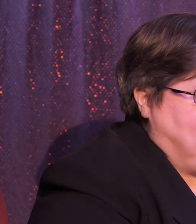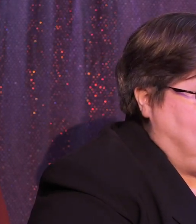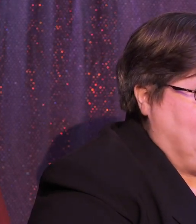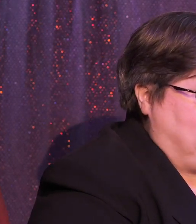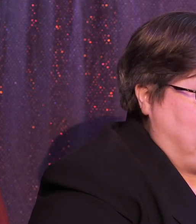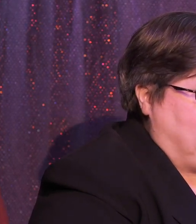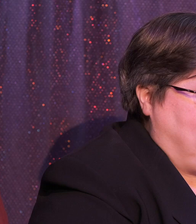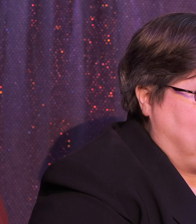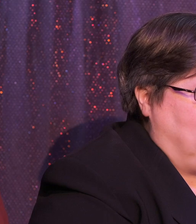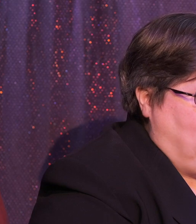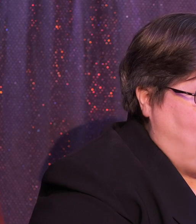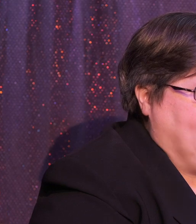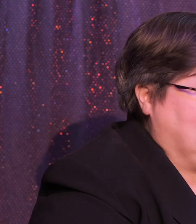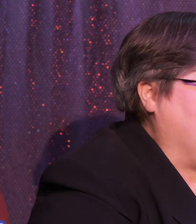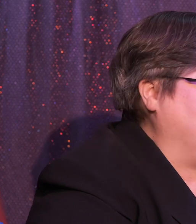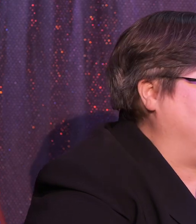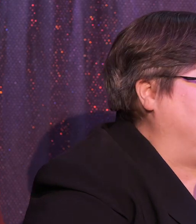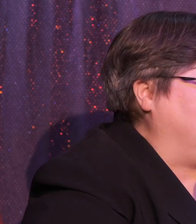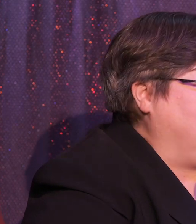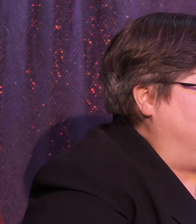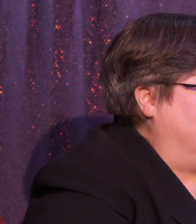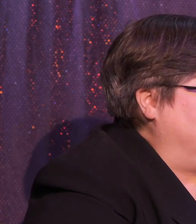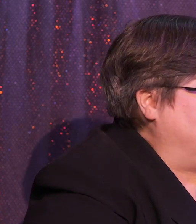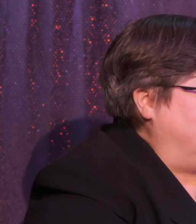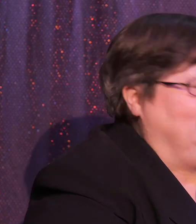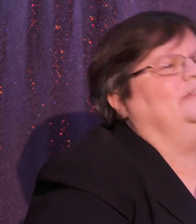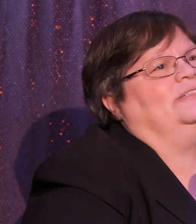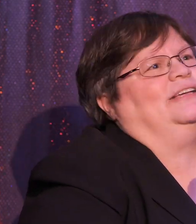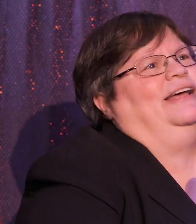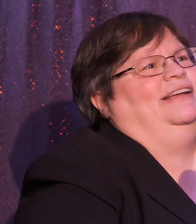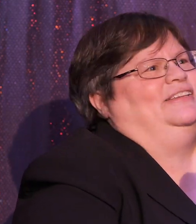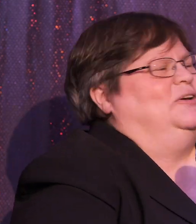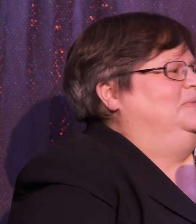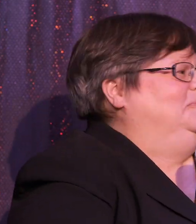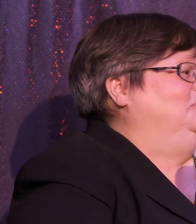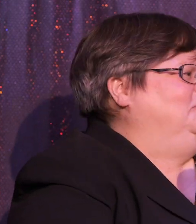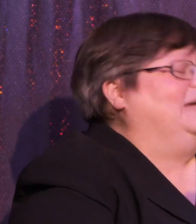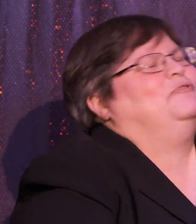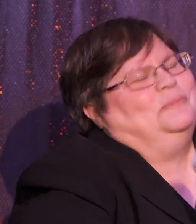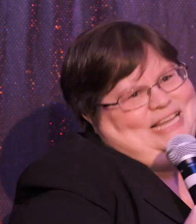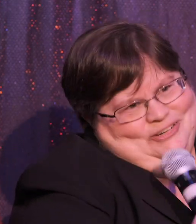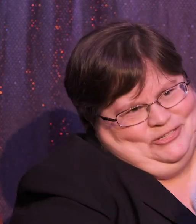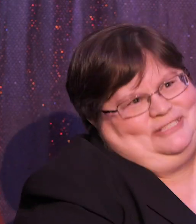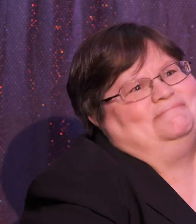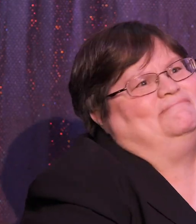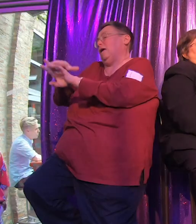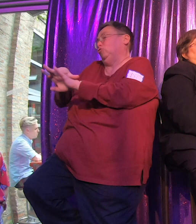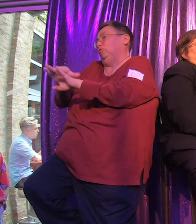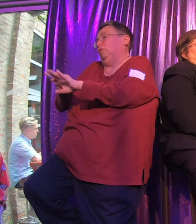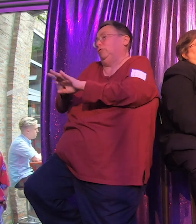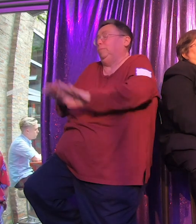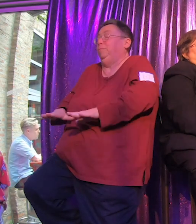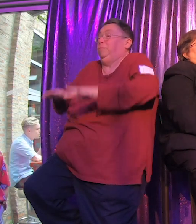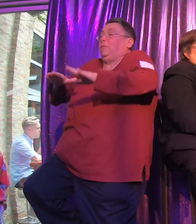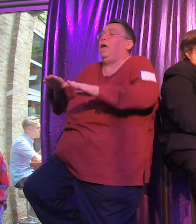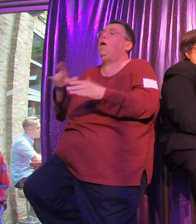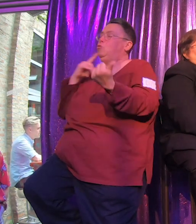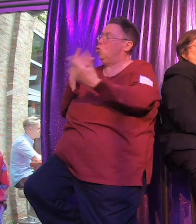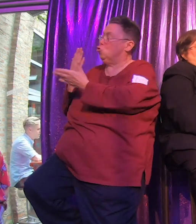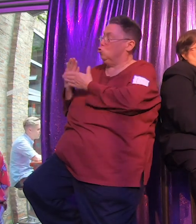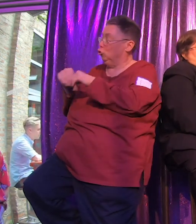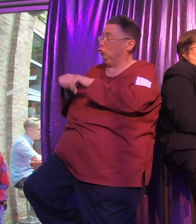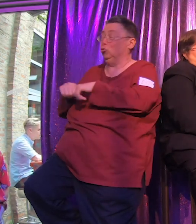My compromise was I was going to wear white socks with platform sandals on it. Platform sandals. Platform sandals. Okay. Sensible